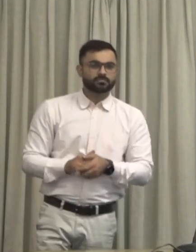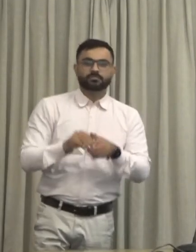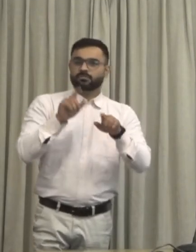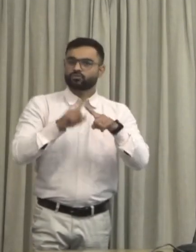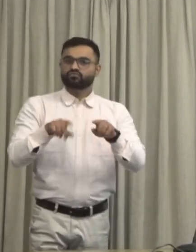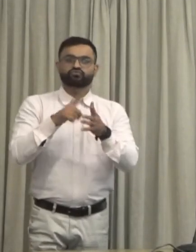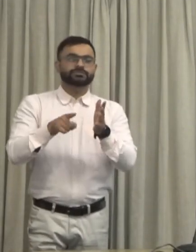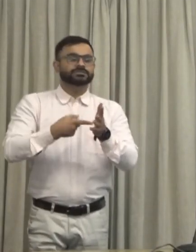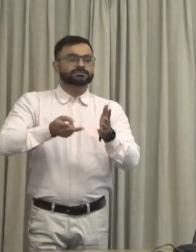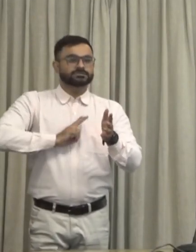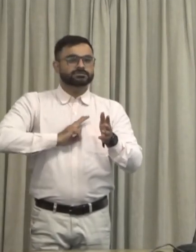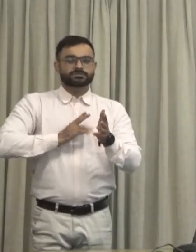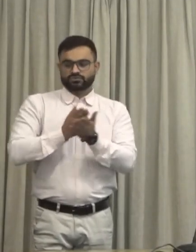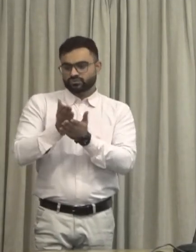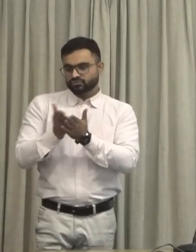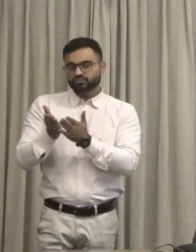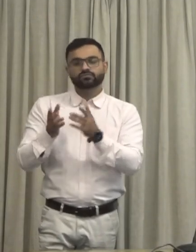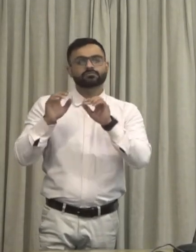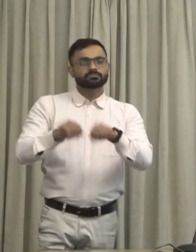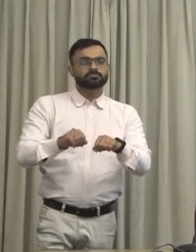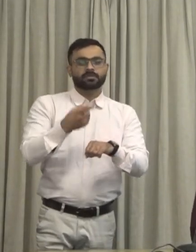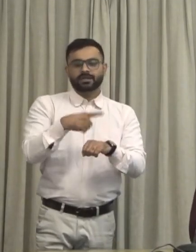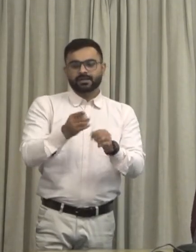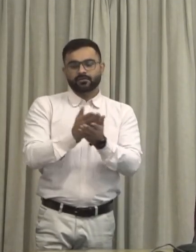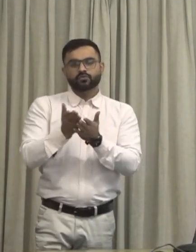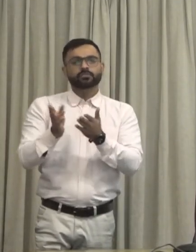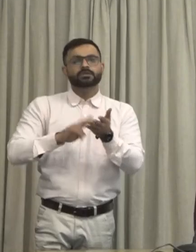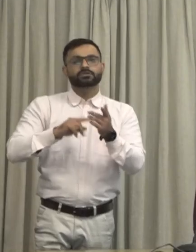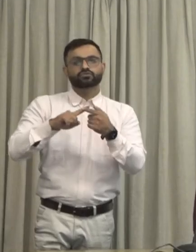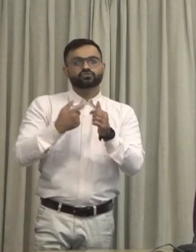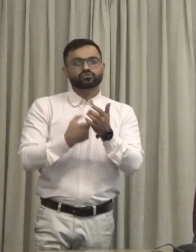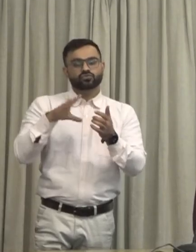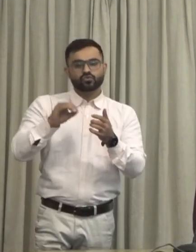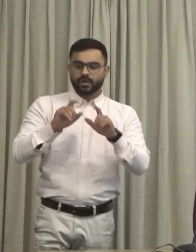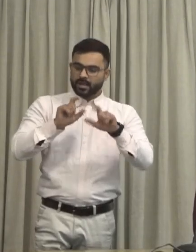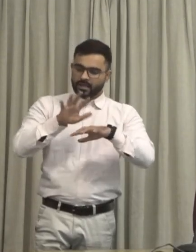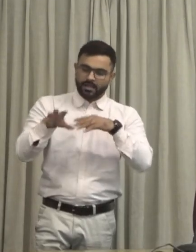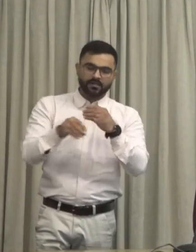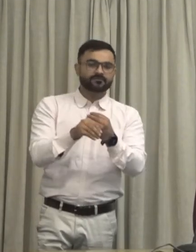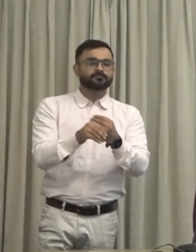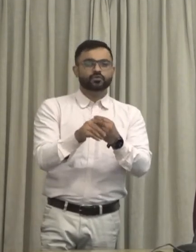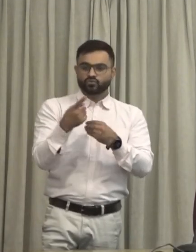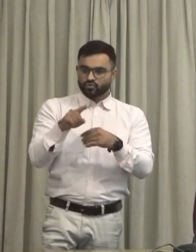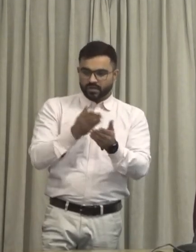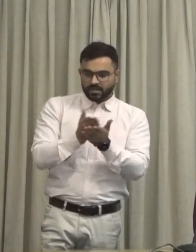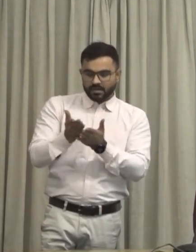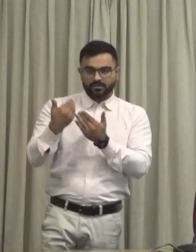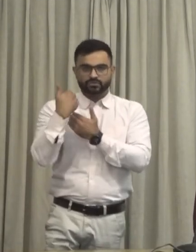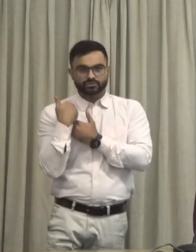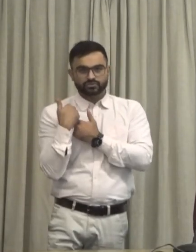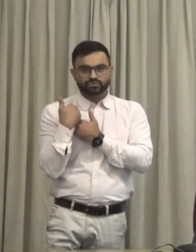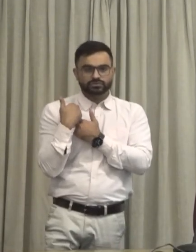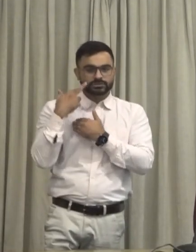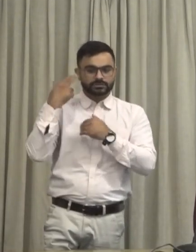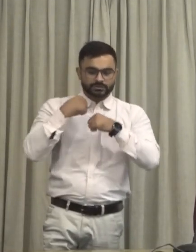fact, withdrawal done in the appropriate way with the right kind of neuropalliative care was the right responsible course